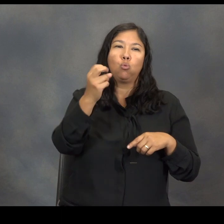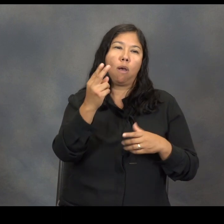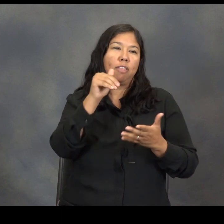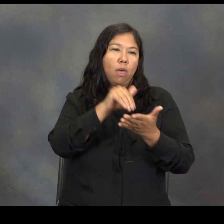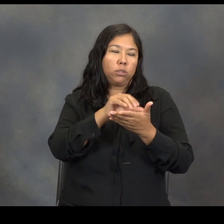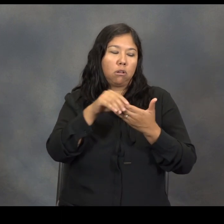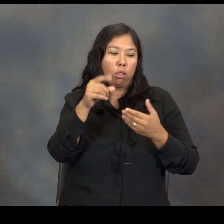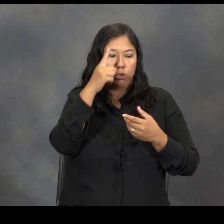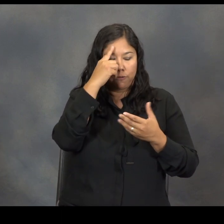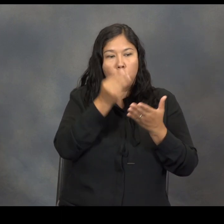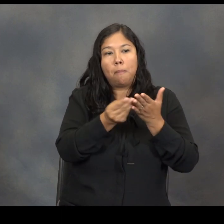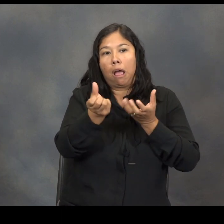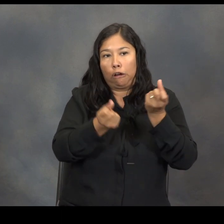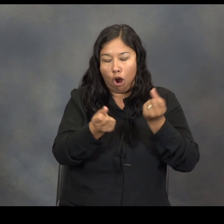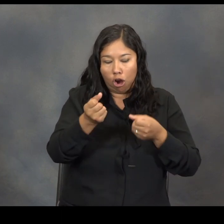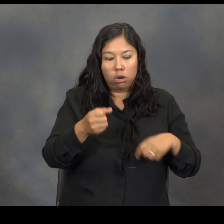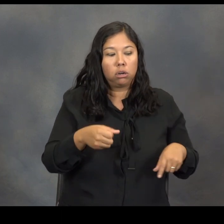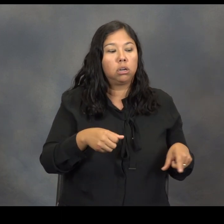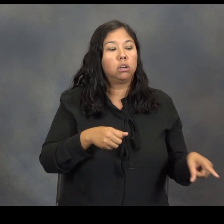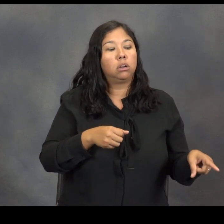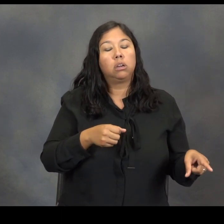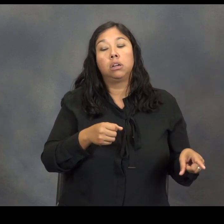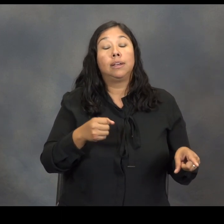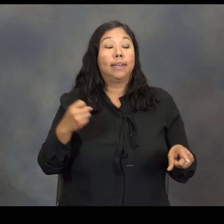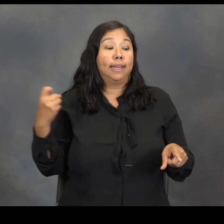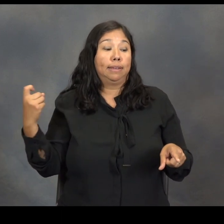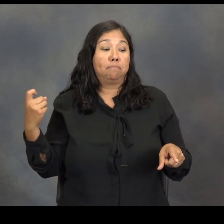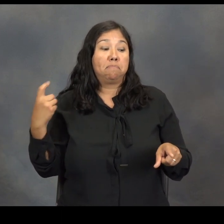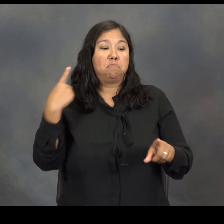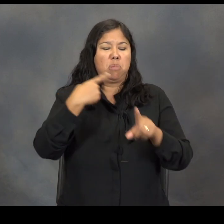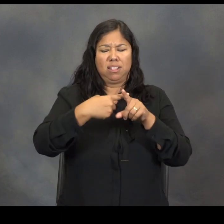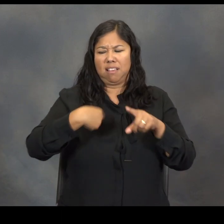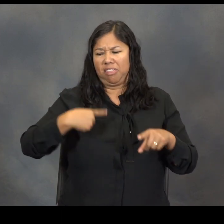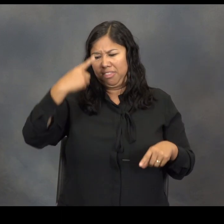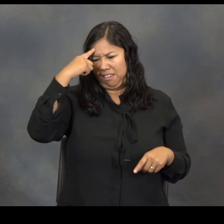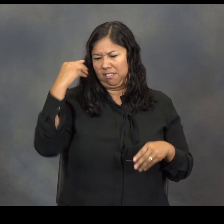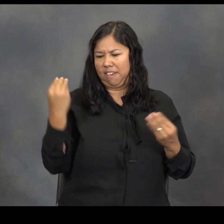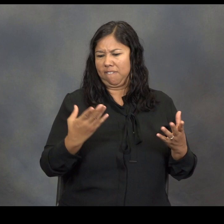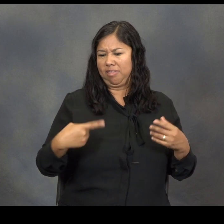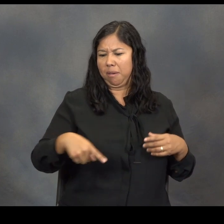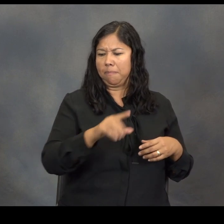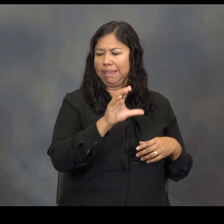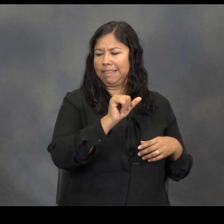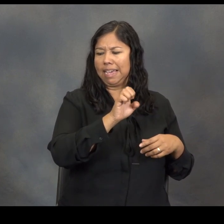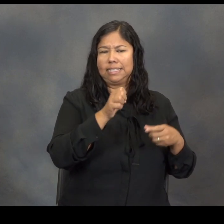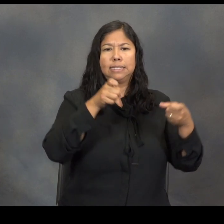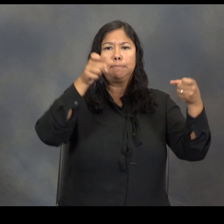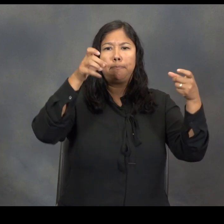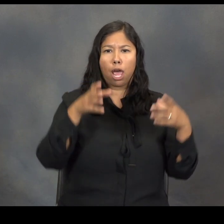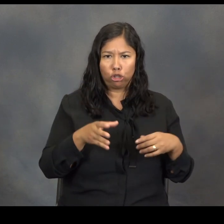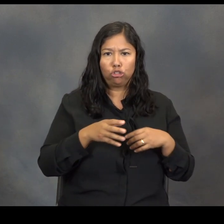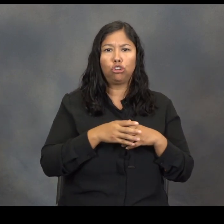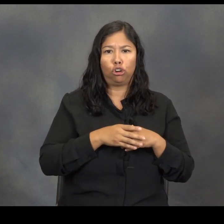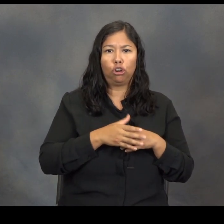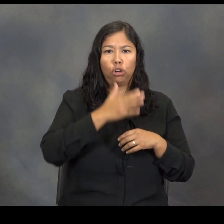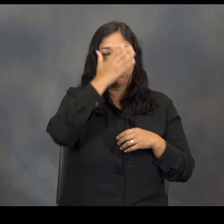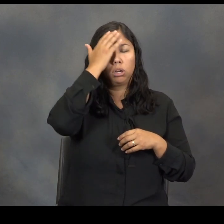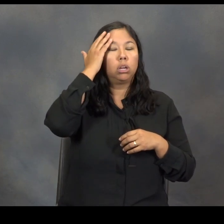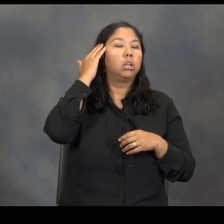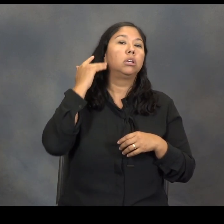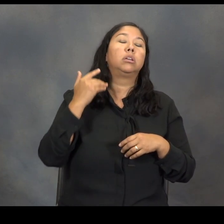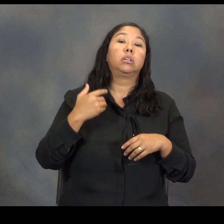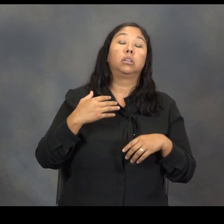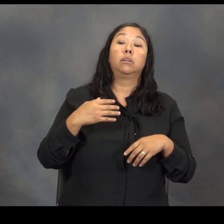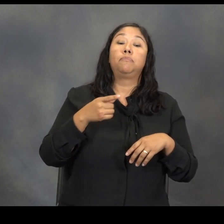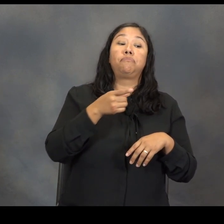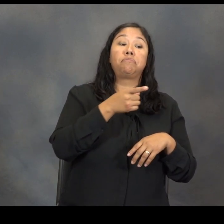$12,000. And then they have a case manager for 5 years. And I think what's really special when it comes to the work with the credit